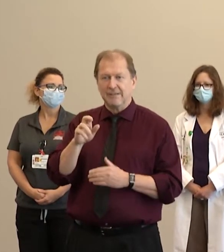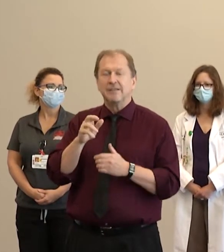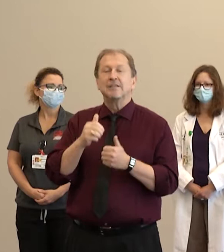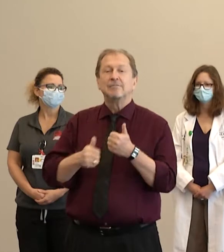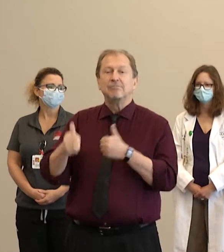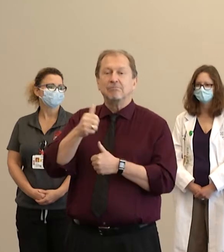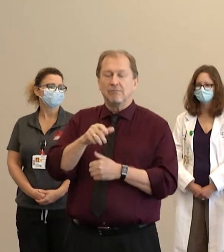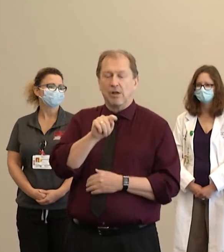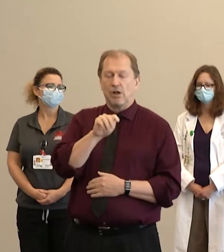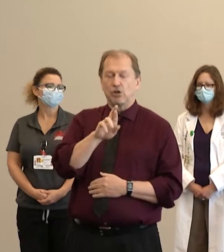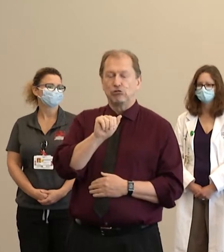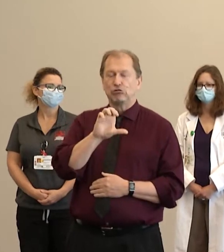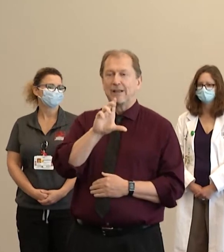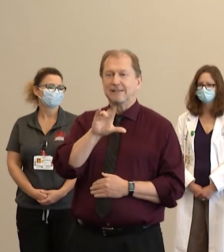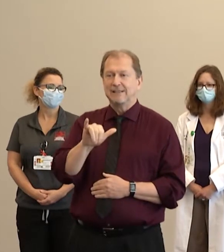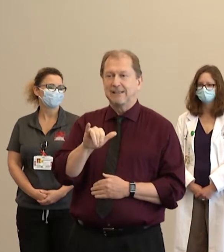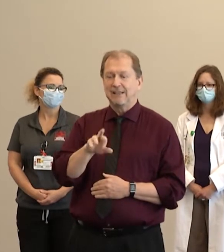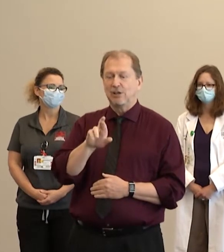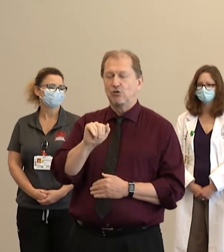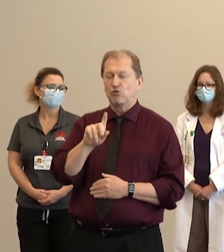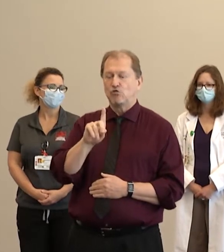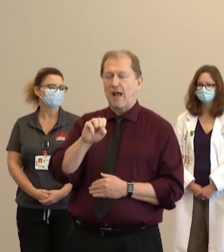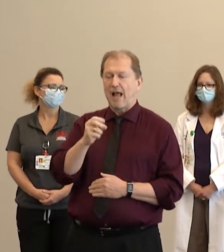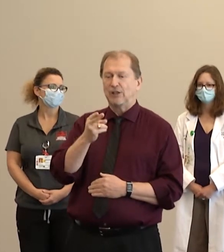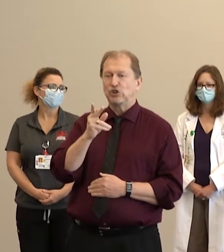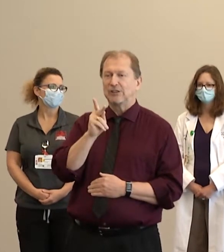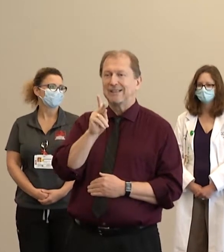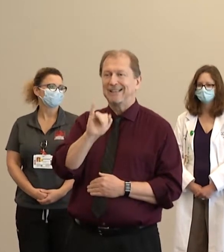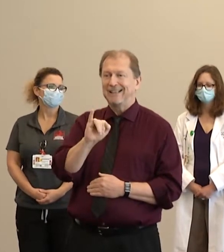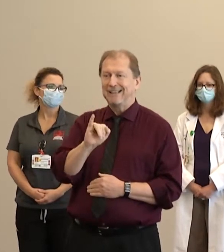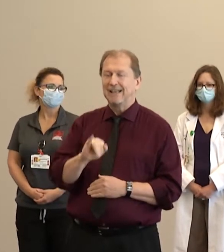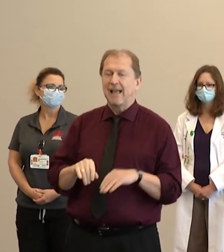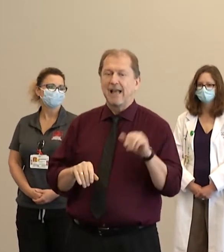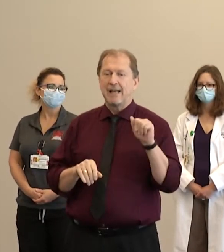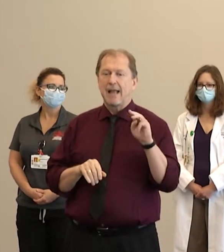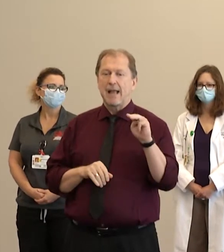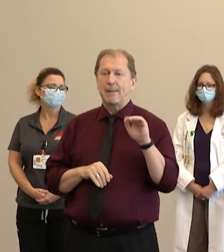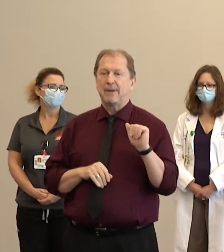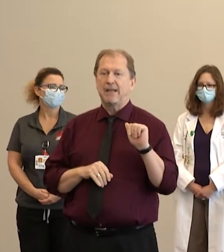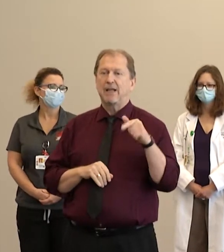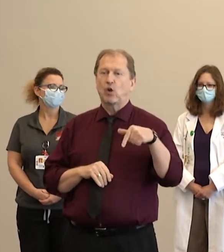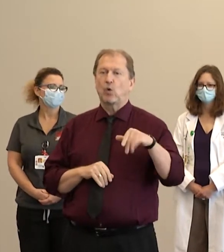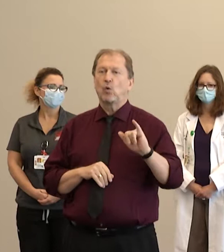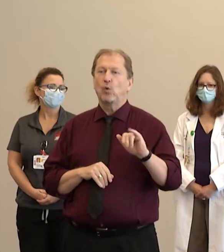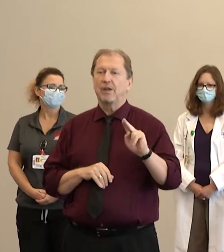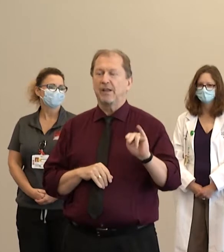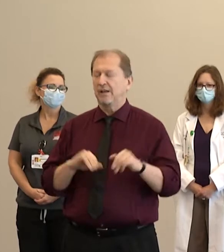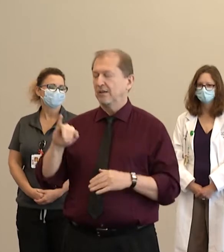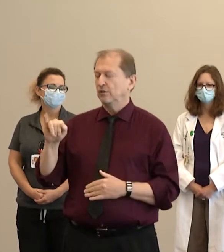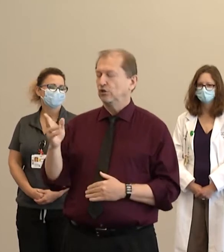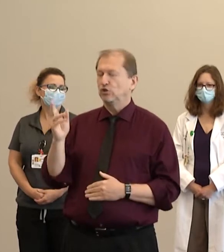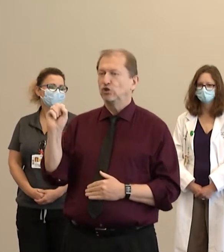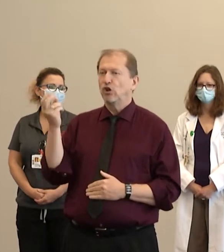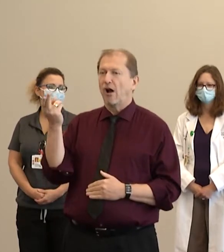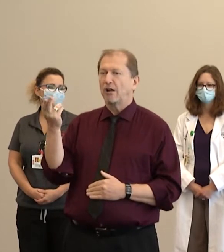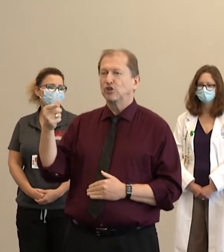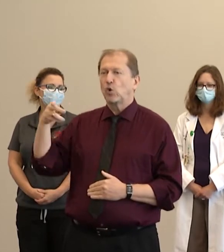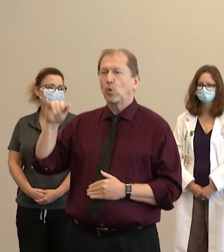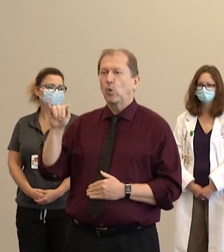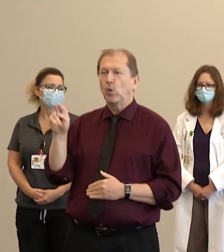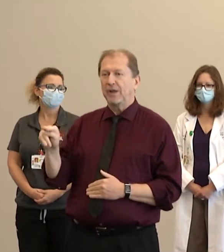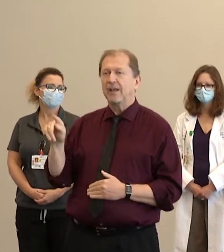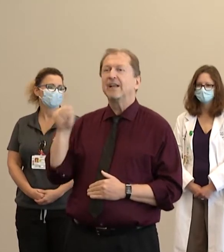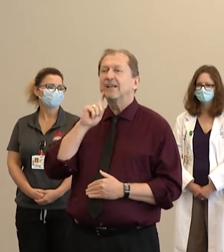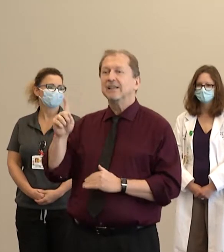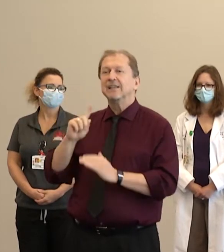Tracy Raschke and Amy Quinn, who are simulation educators. Josh Kim, who's an emergency medical resident, bless